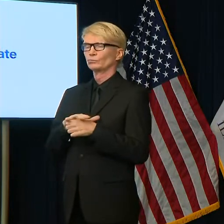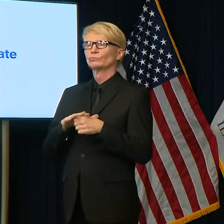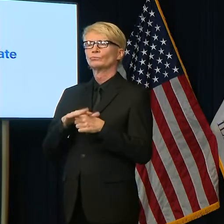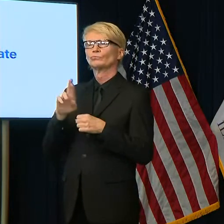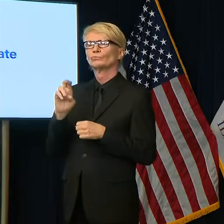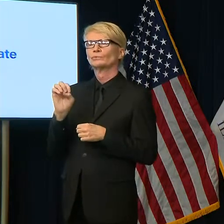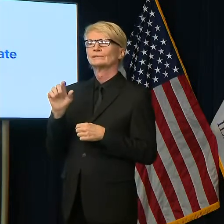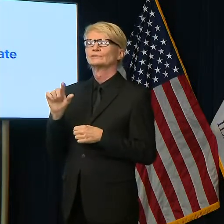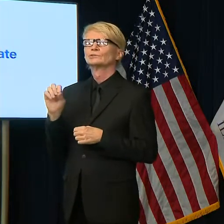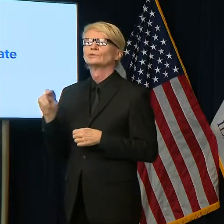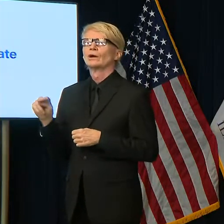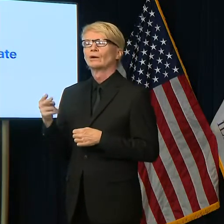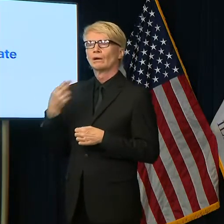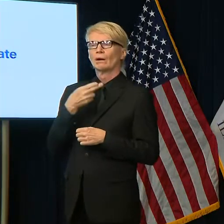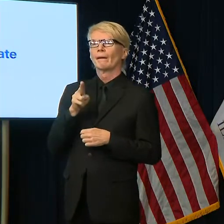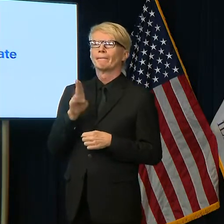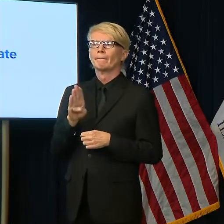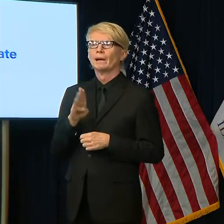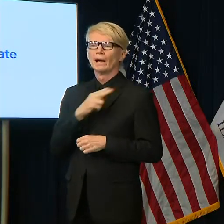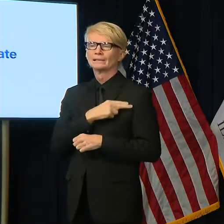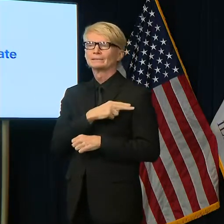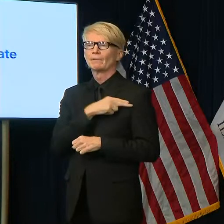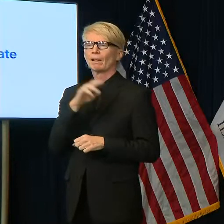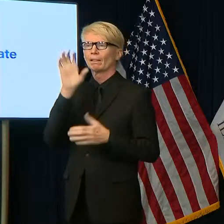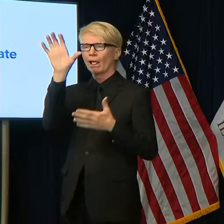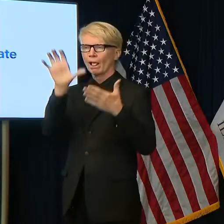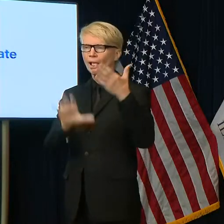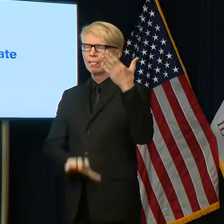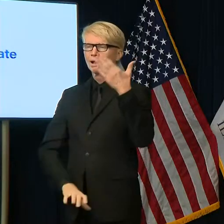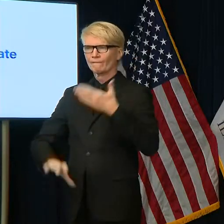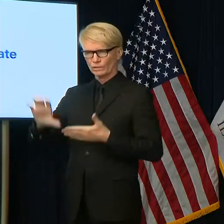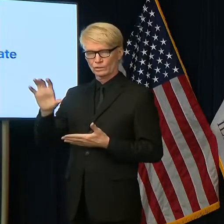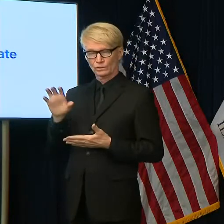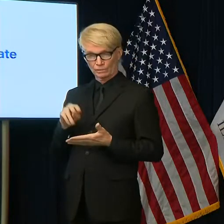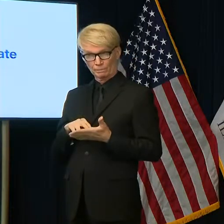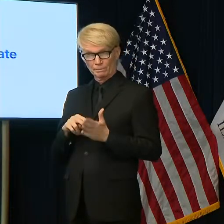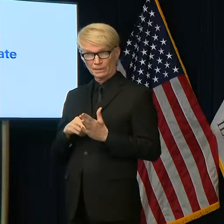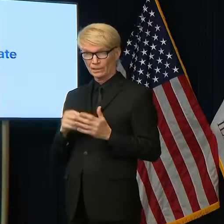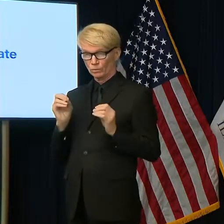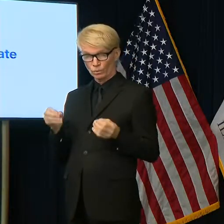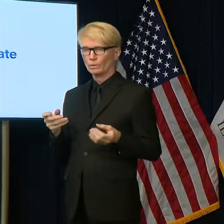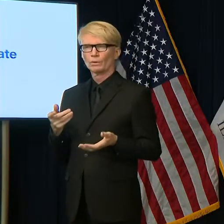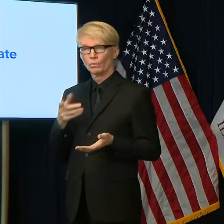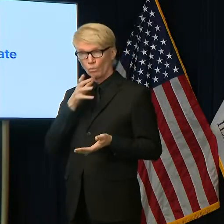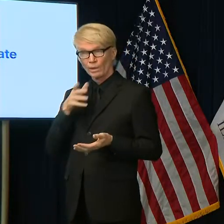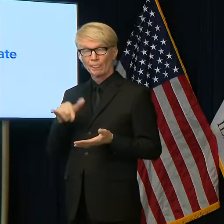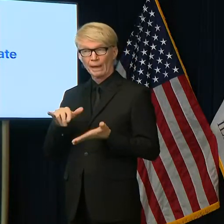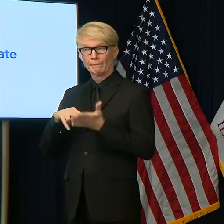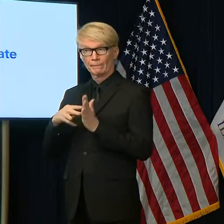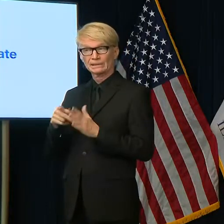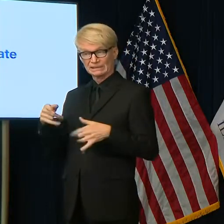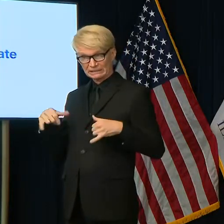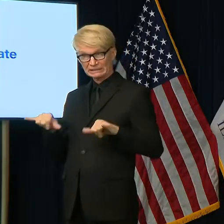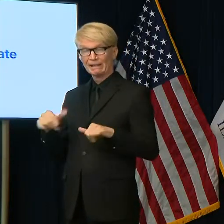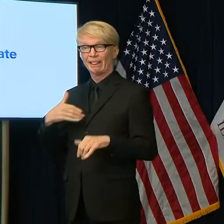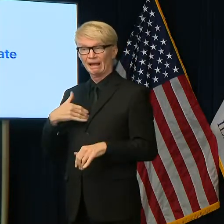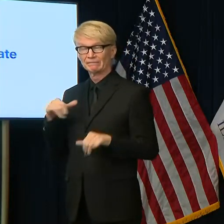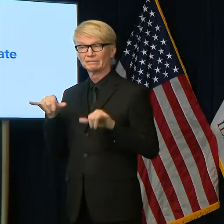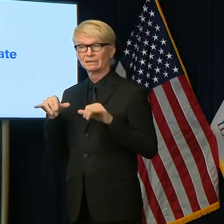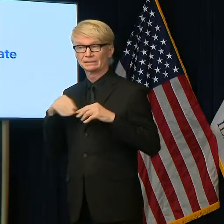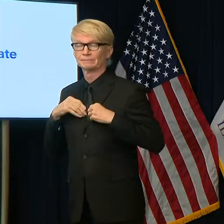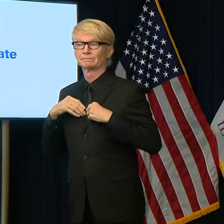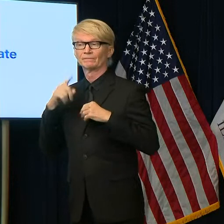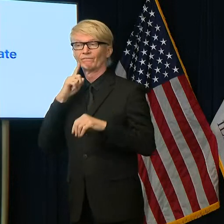state ensure that these frontline medical workers treating the sickest patients will have access to the first round of the vaccine? I think this is because